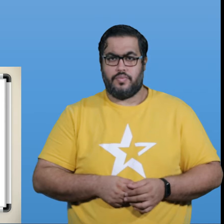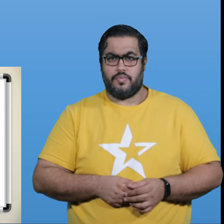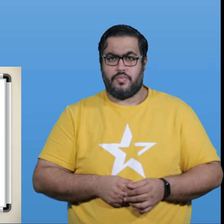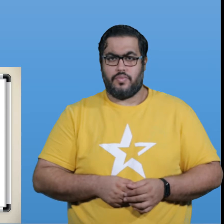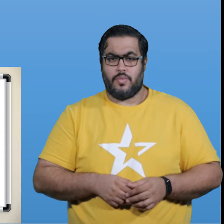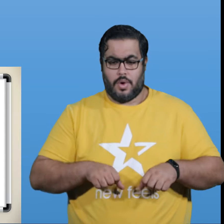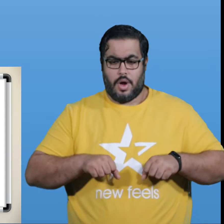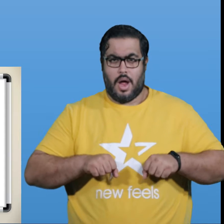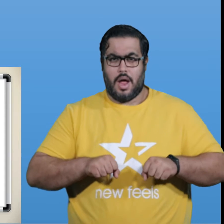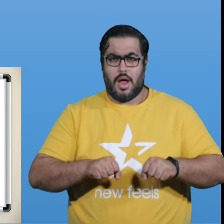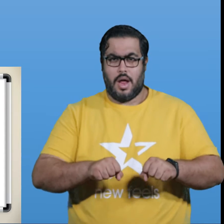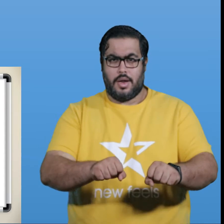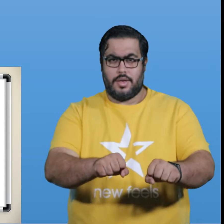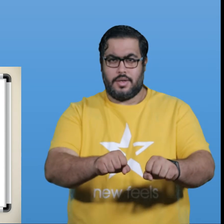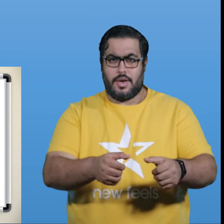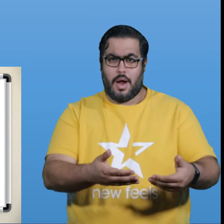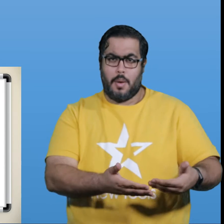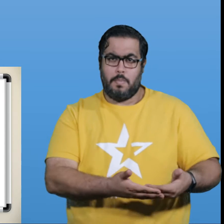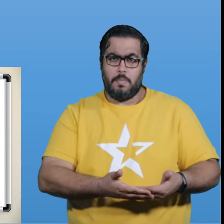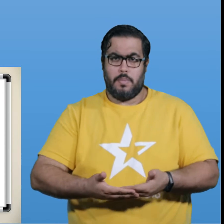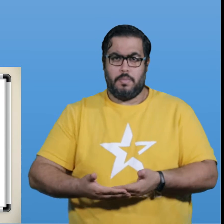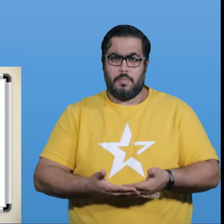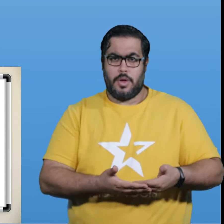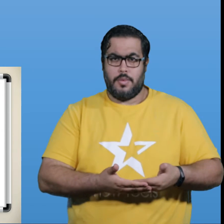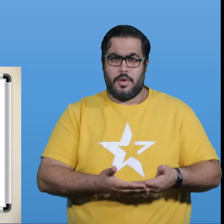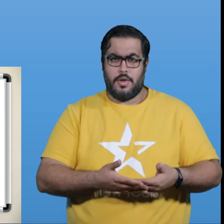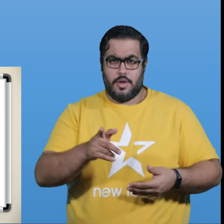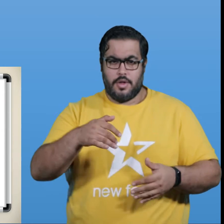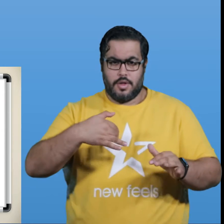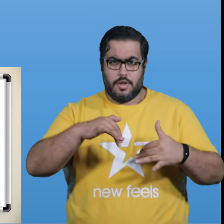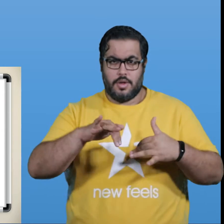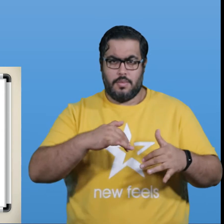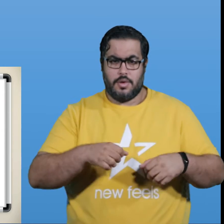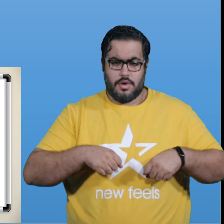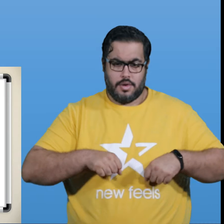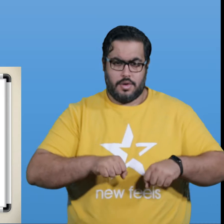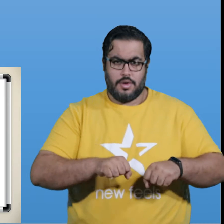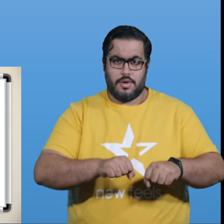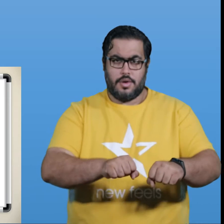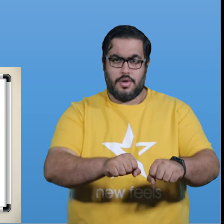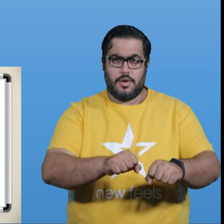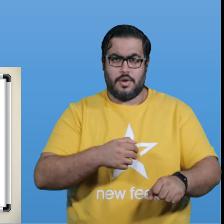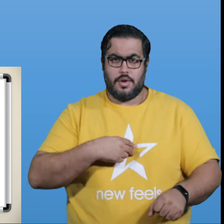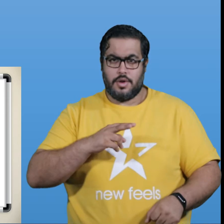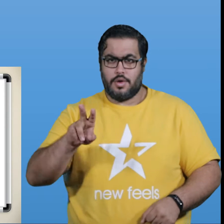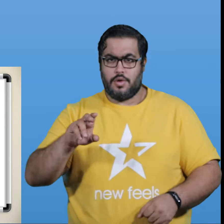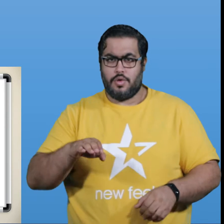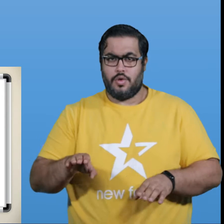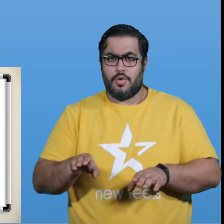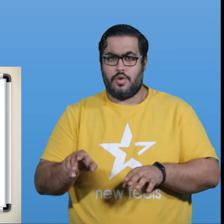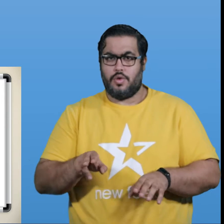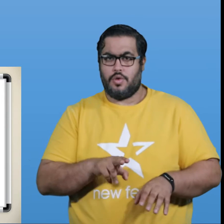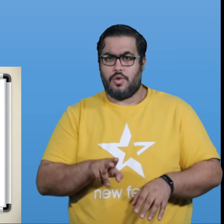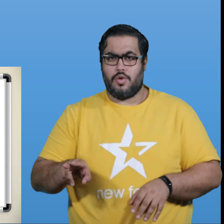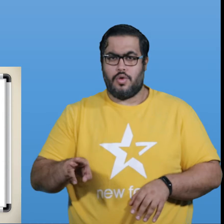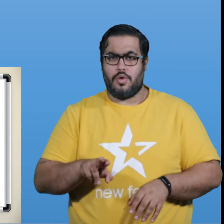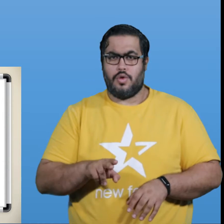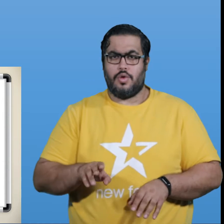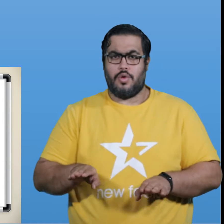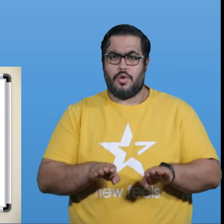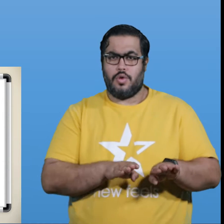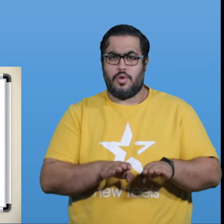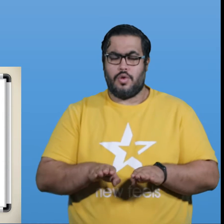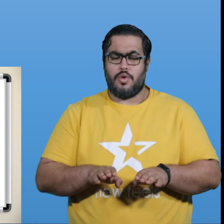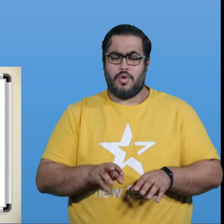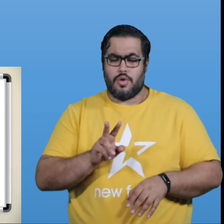called pram. It's a noun. It's a baby carriage. I saw my neighbor pushing a pram down the street. So the carriage of the baby, it's called a